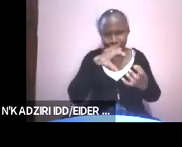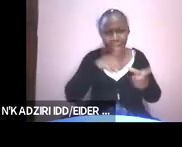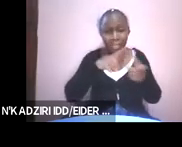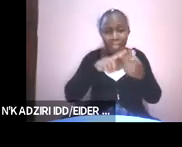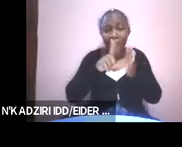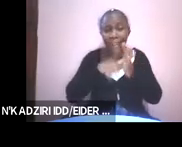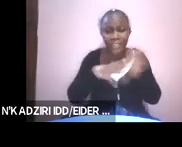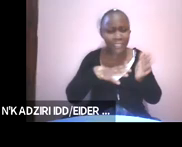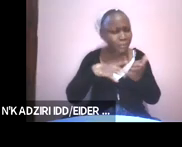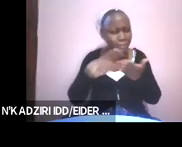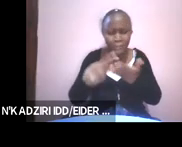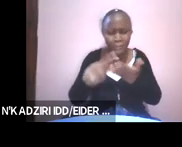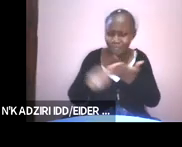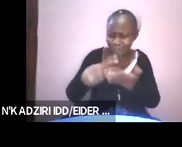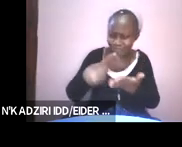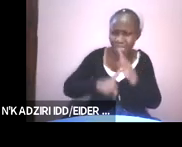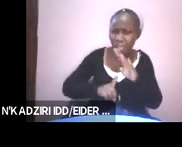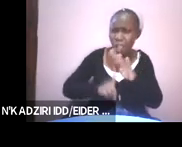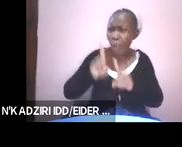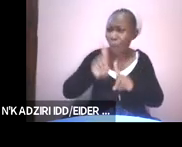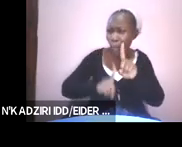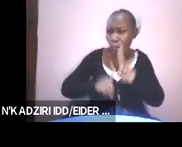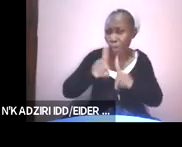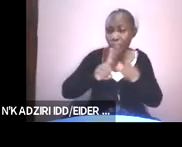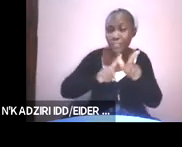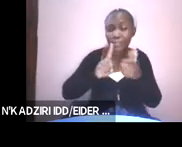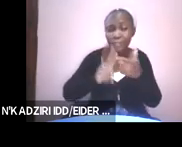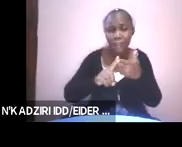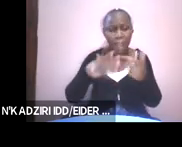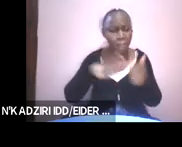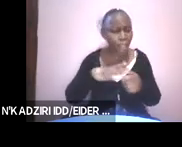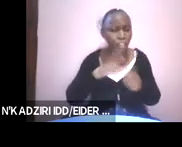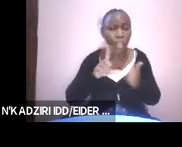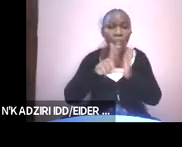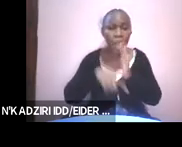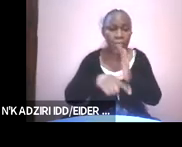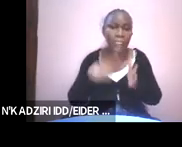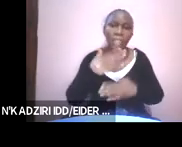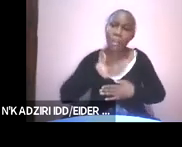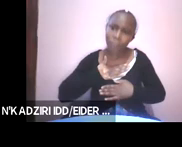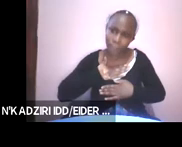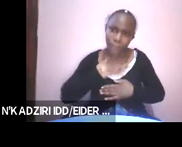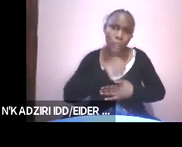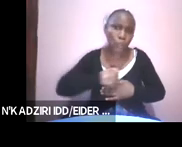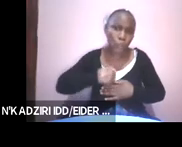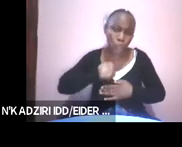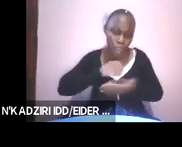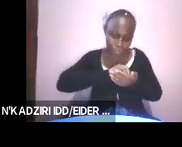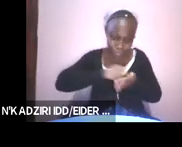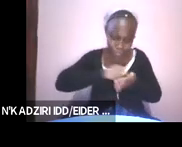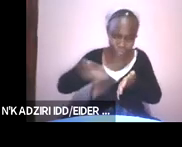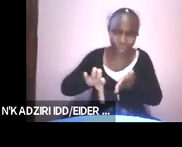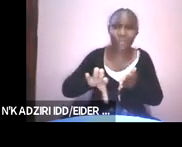one point it was, I think the person apologized and decided to eliminate that particular point from